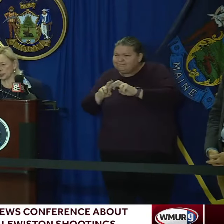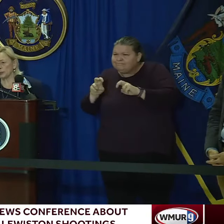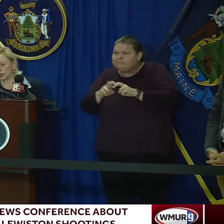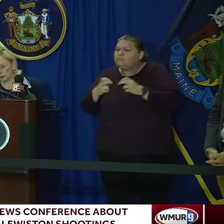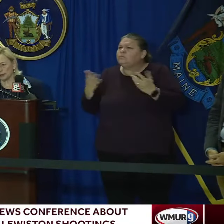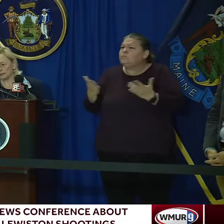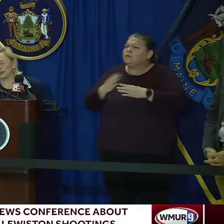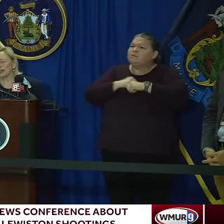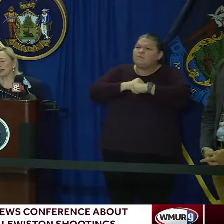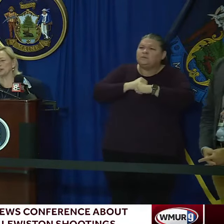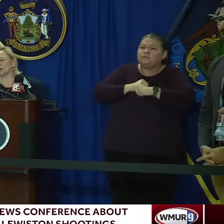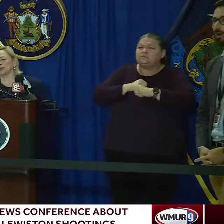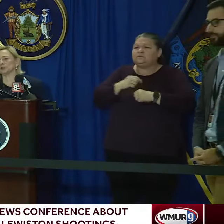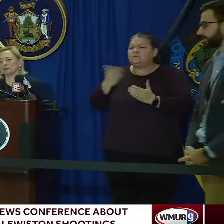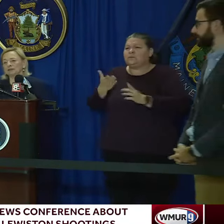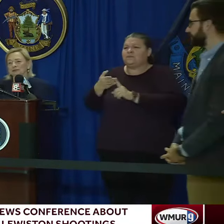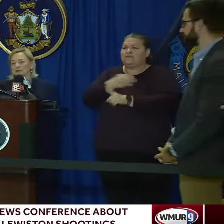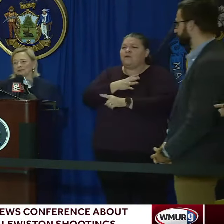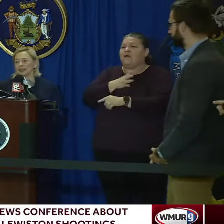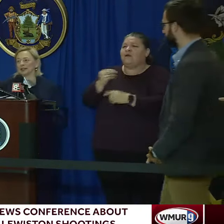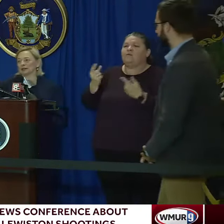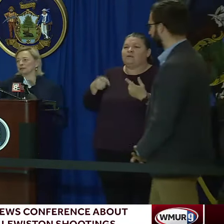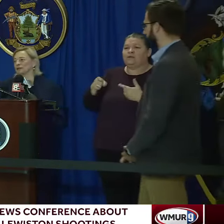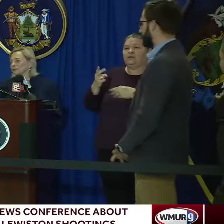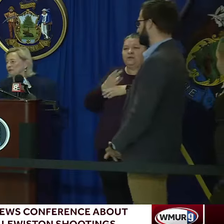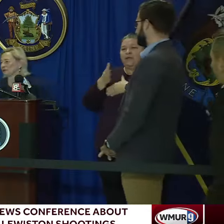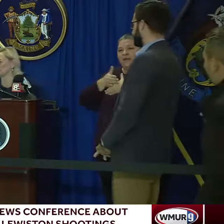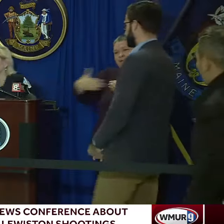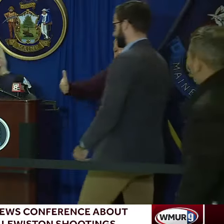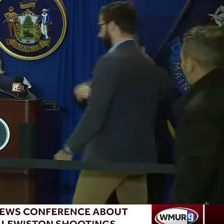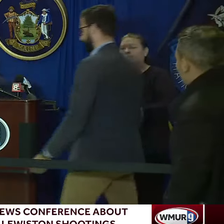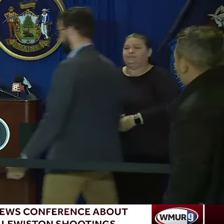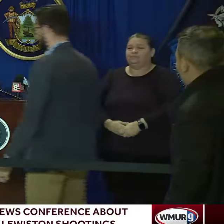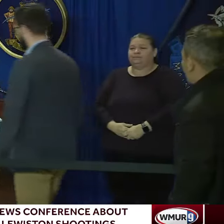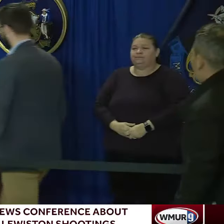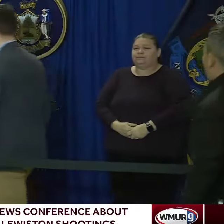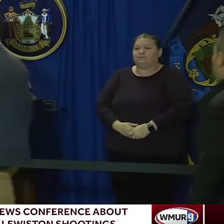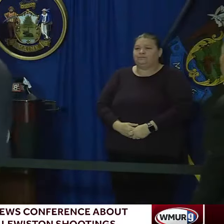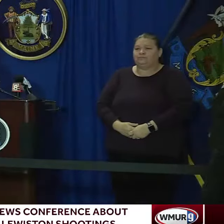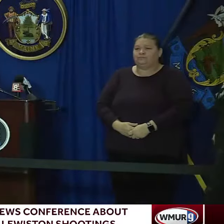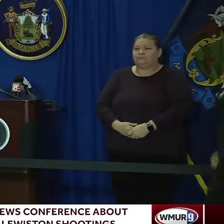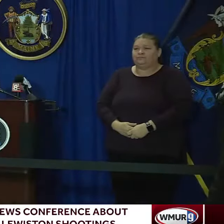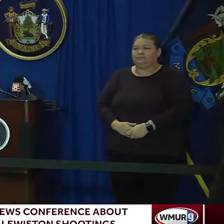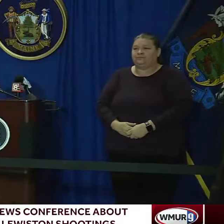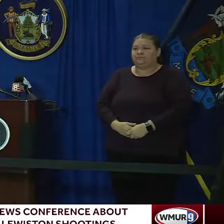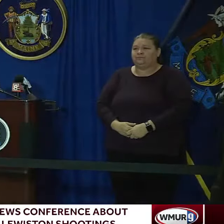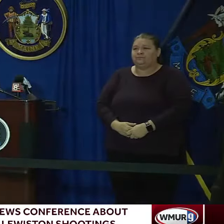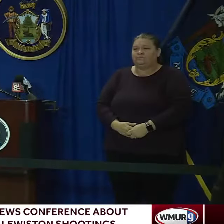what we'll get to the bottom of. Thank you all very much. Thank you. Have a good day.